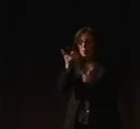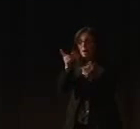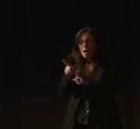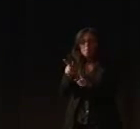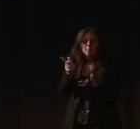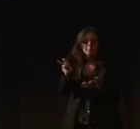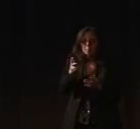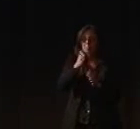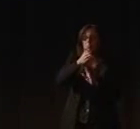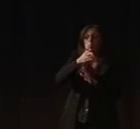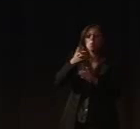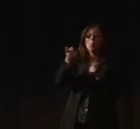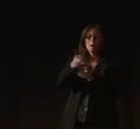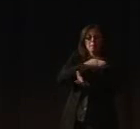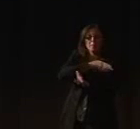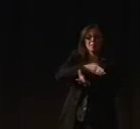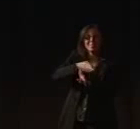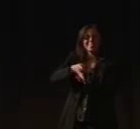So,